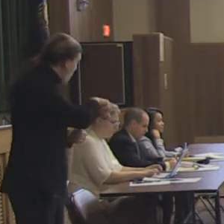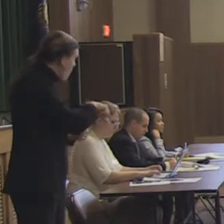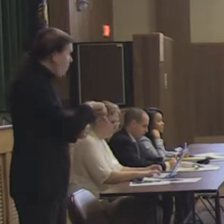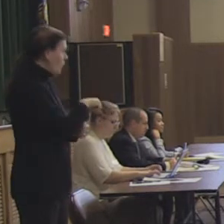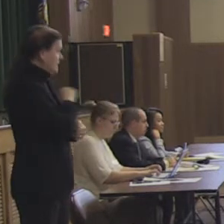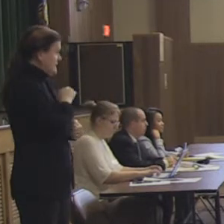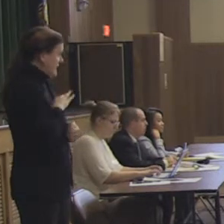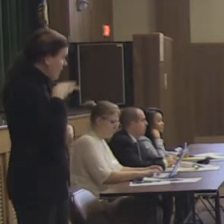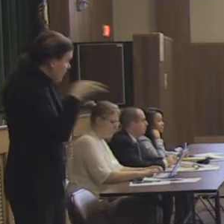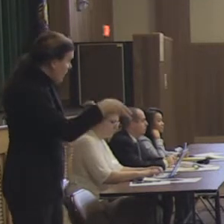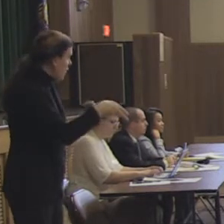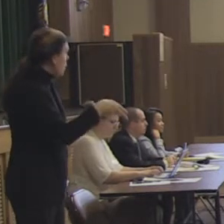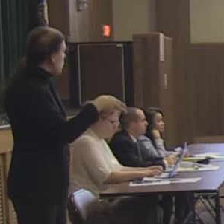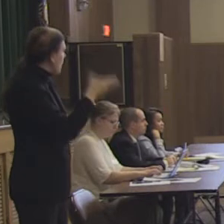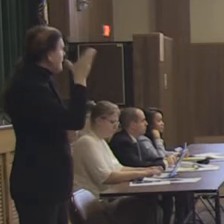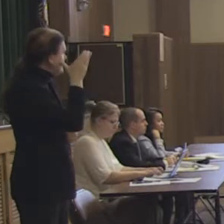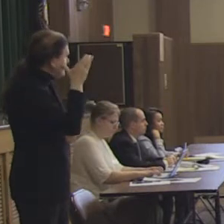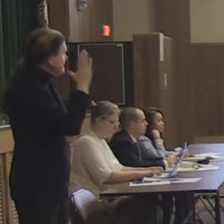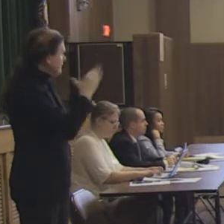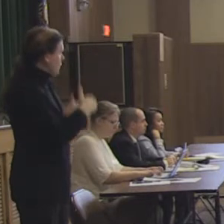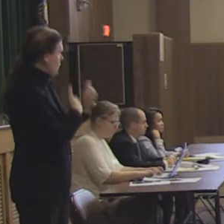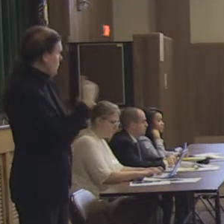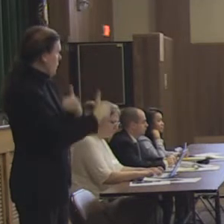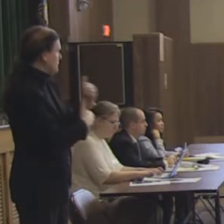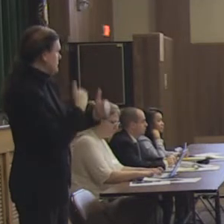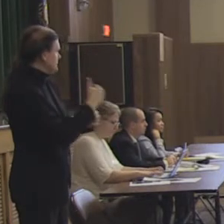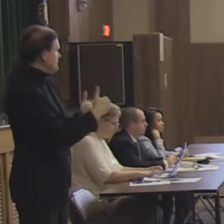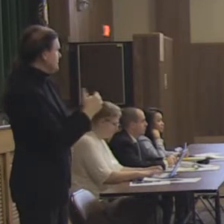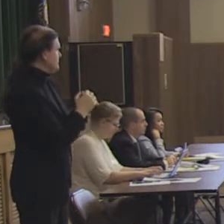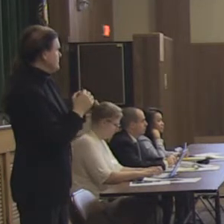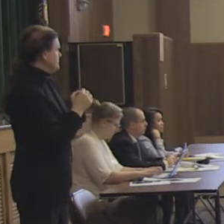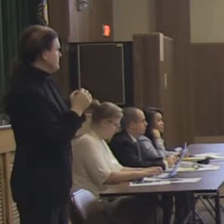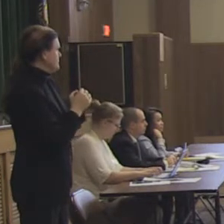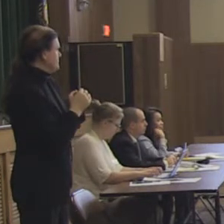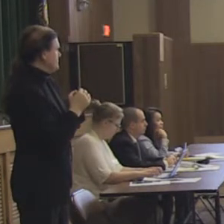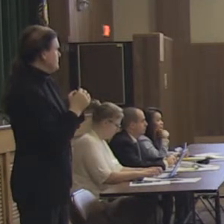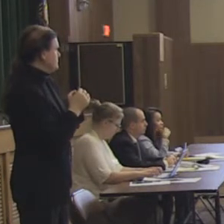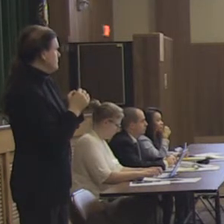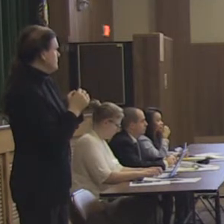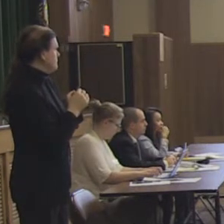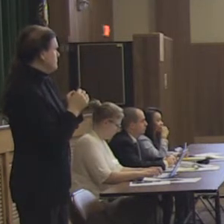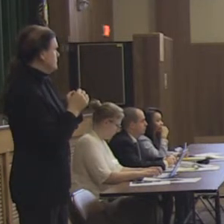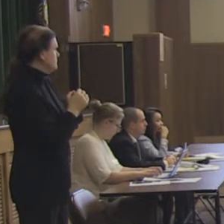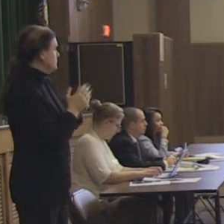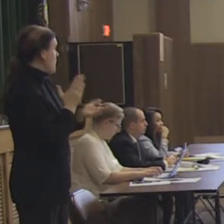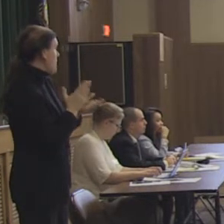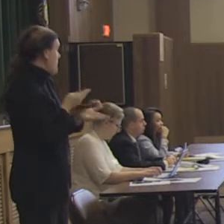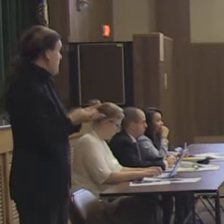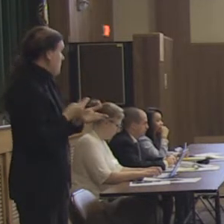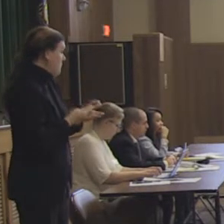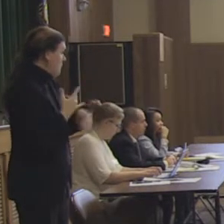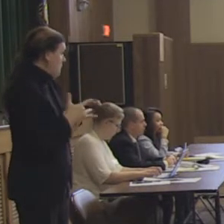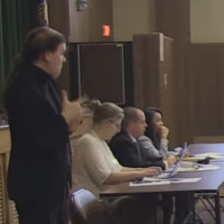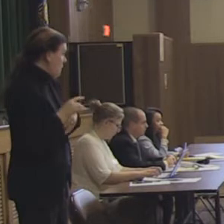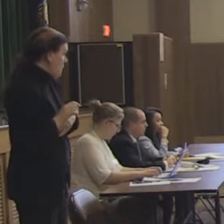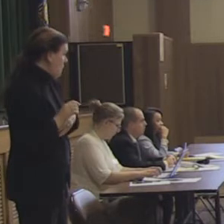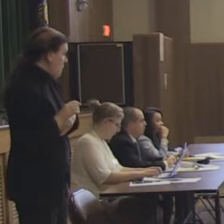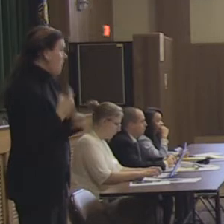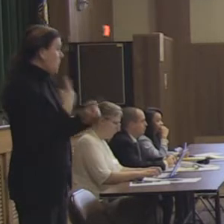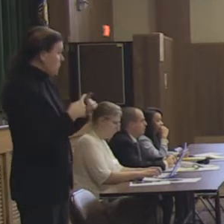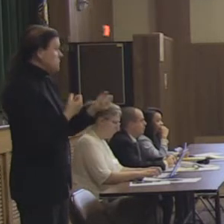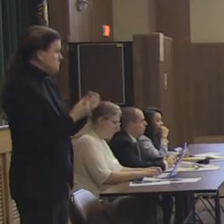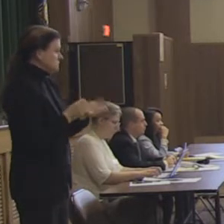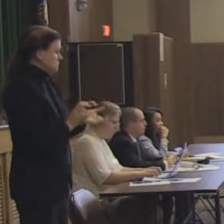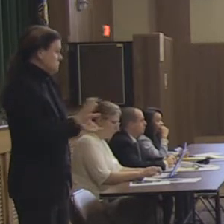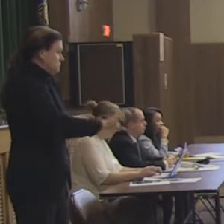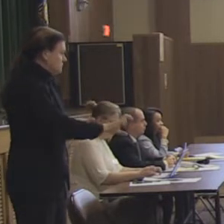or contact the folks, the grassroots department folks in Madison to throw some resources and moral support behind